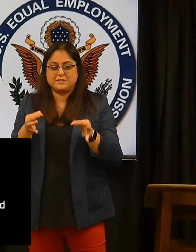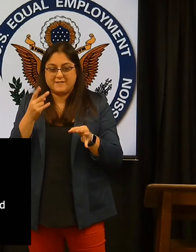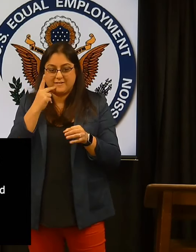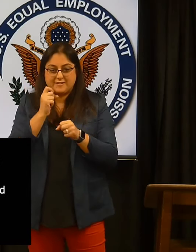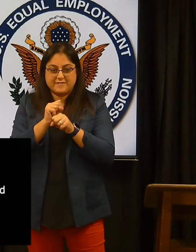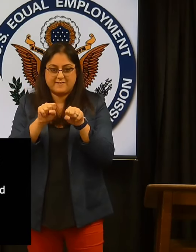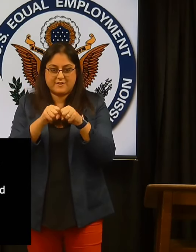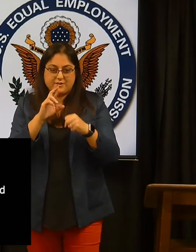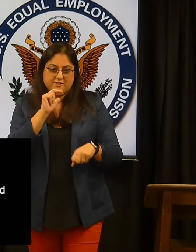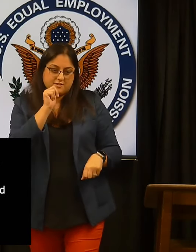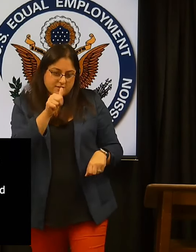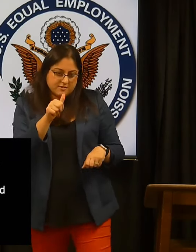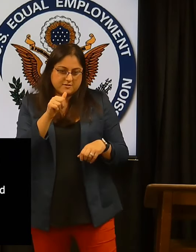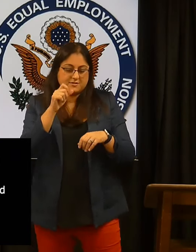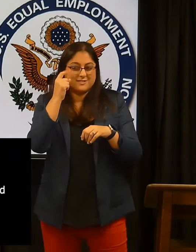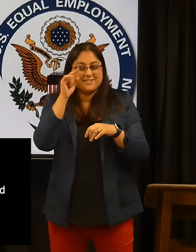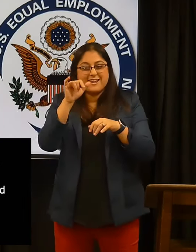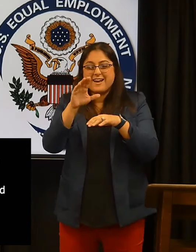that, and then we determine if there's a violation or not.